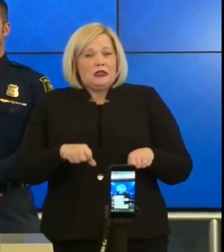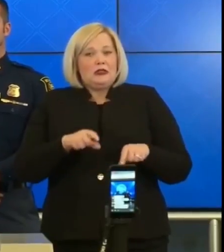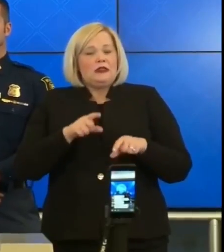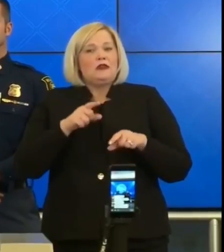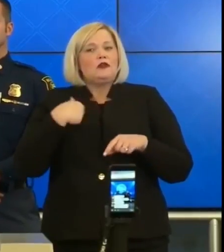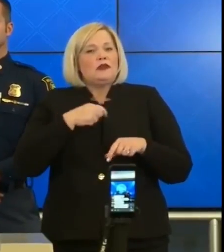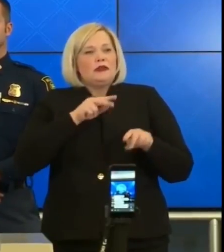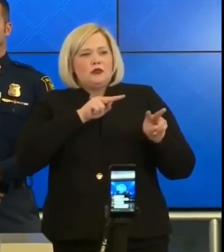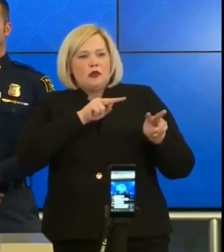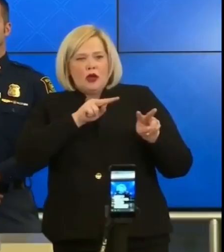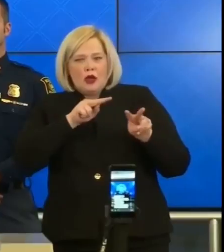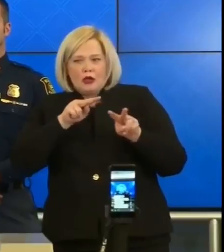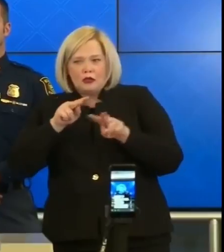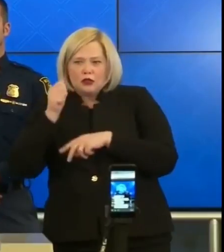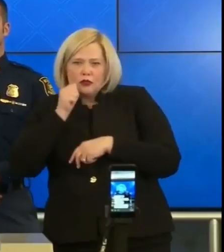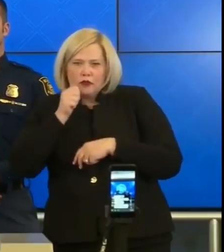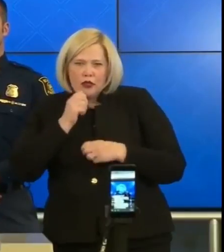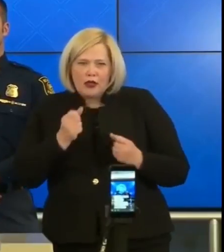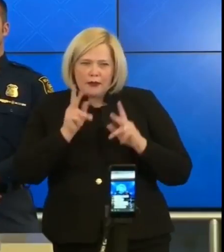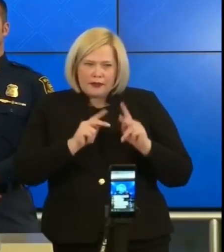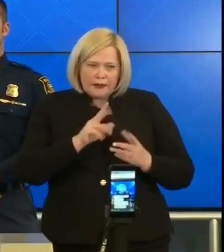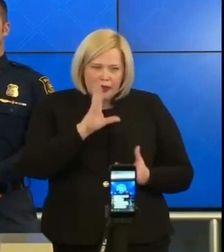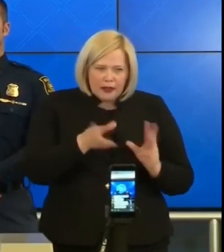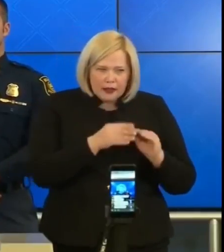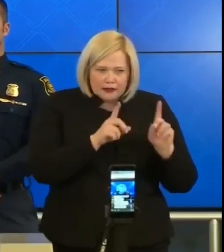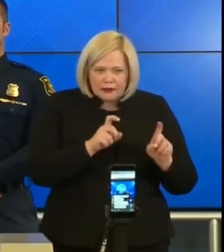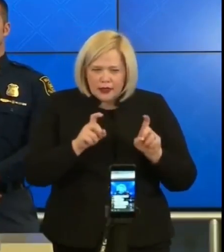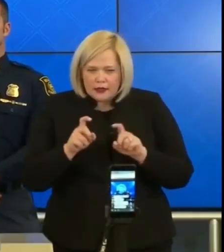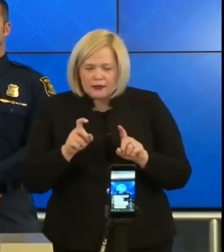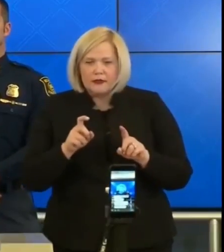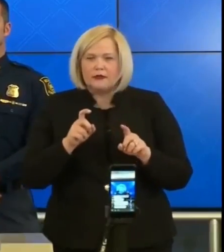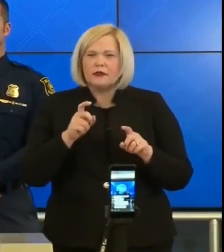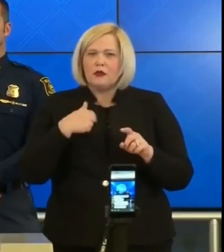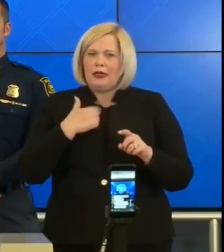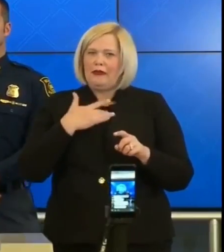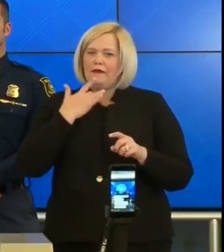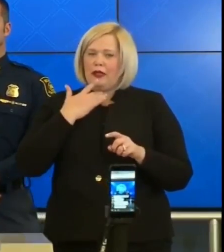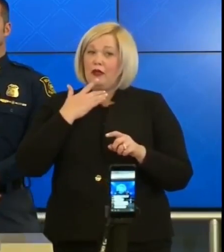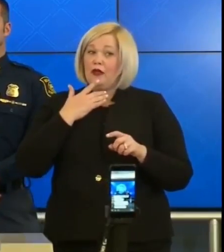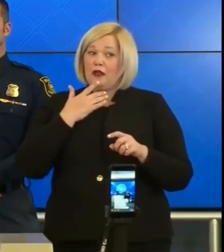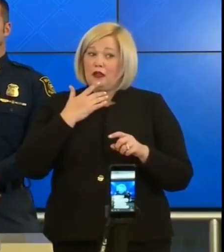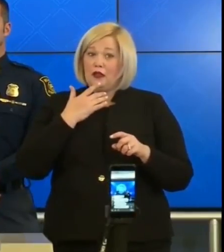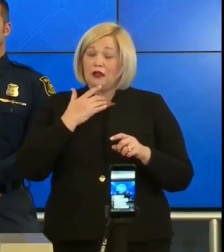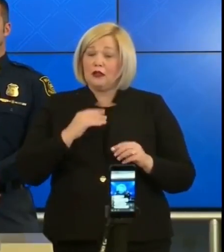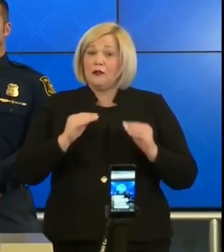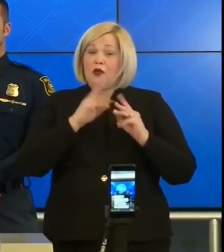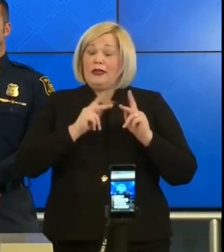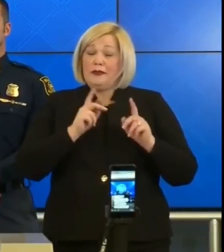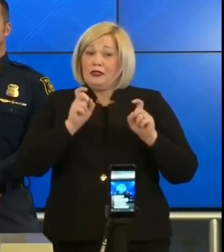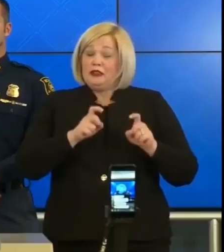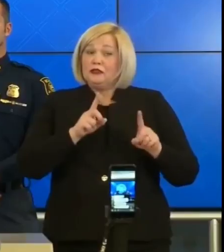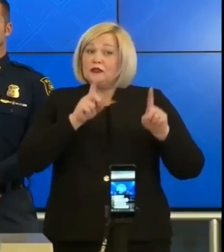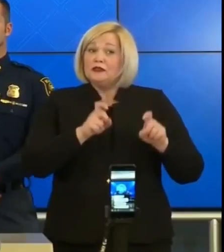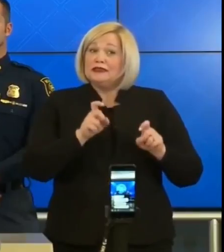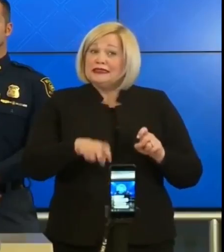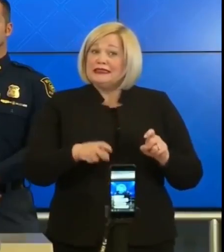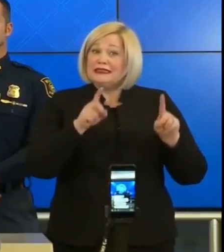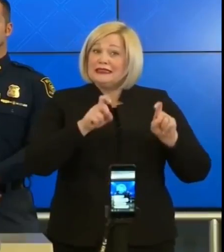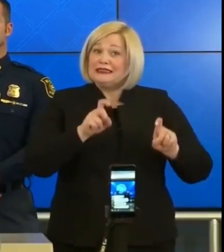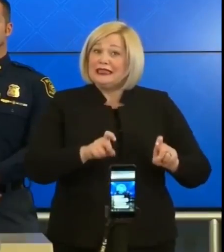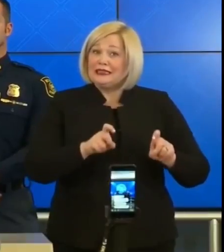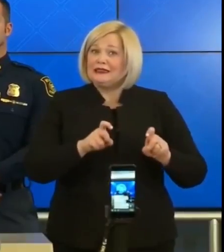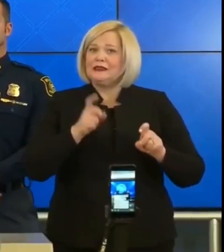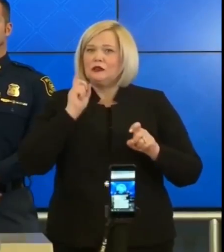been monitoring testing daily and expecting that to change as testing increases.